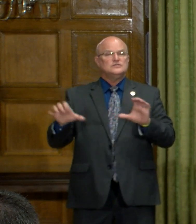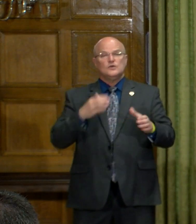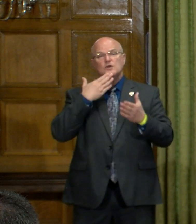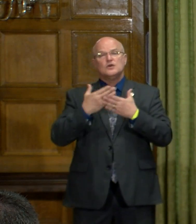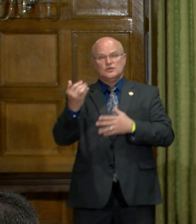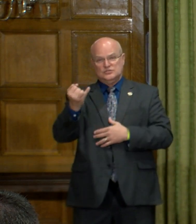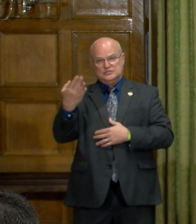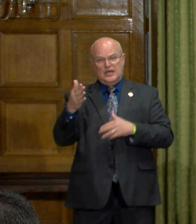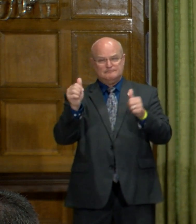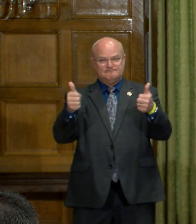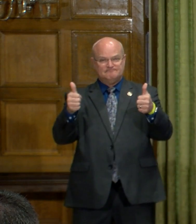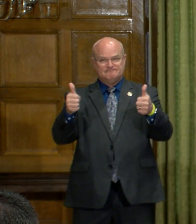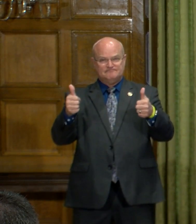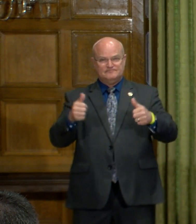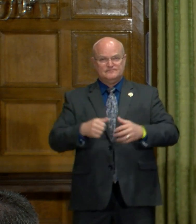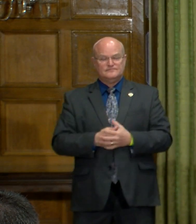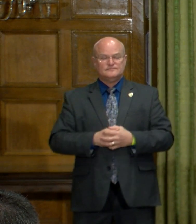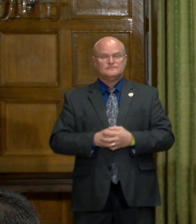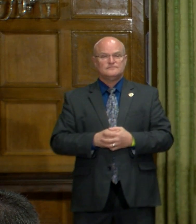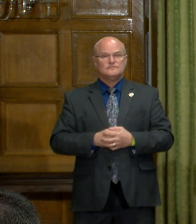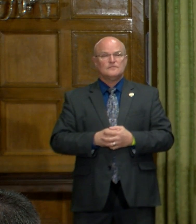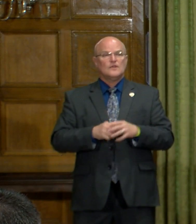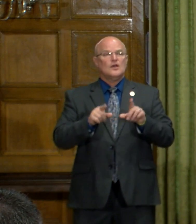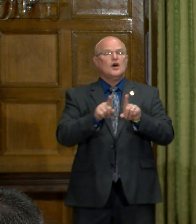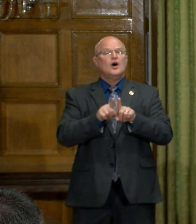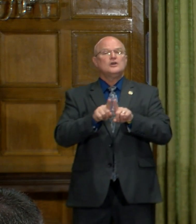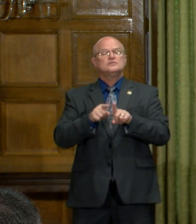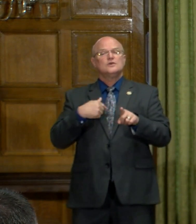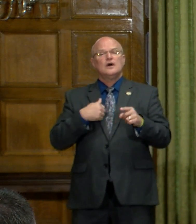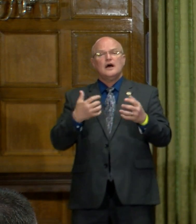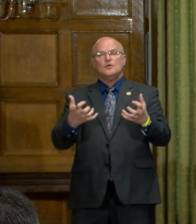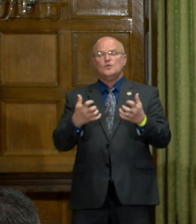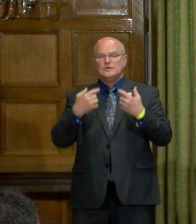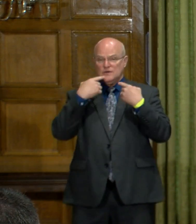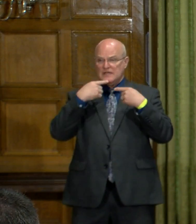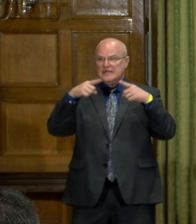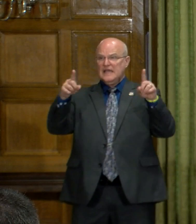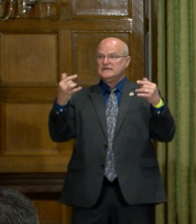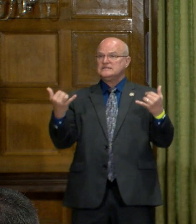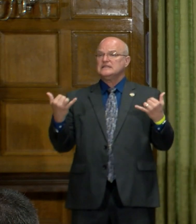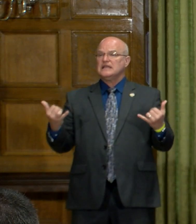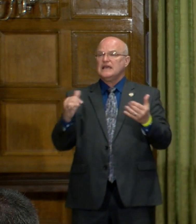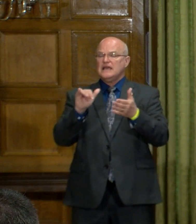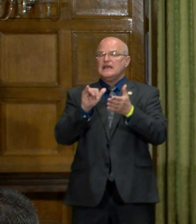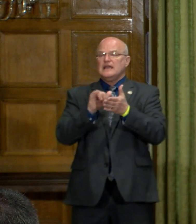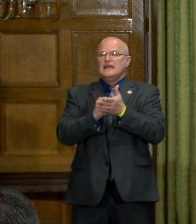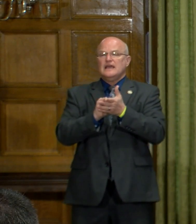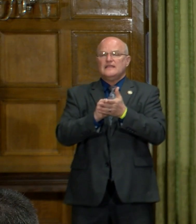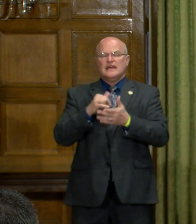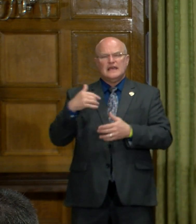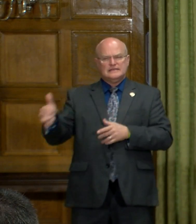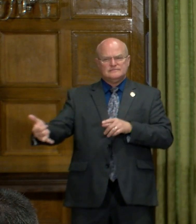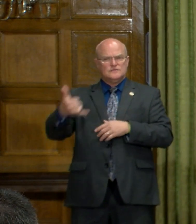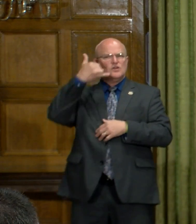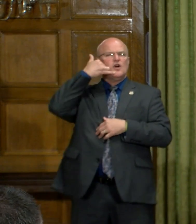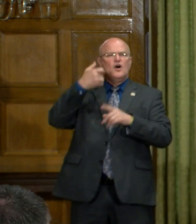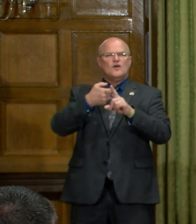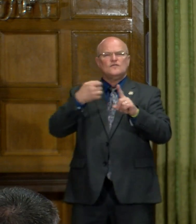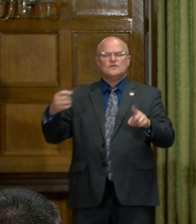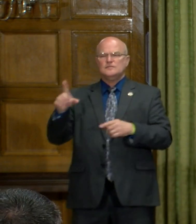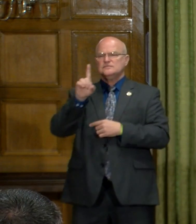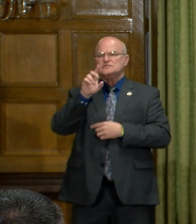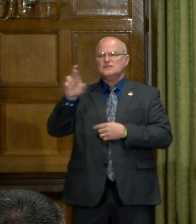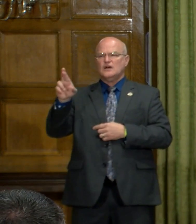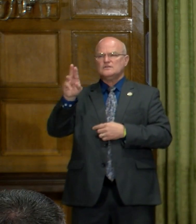doing a good job. I also wanted to announce today that I had a call today from Dr.